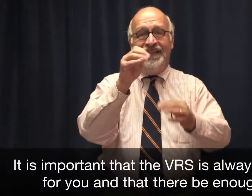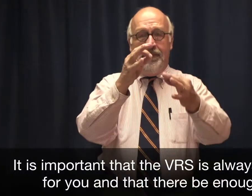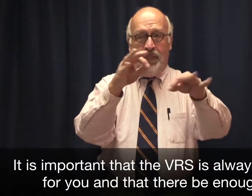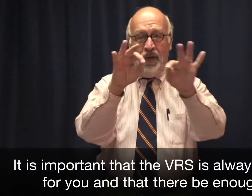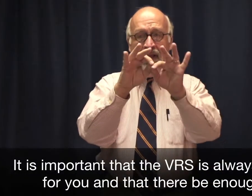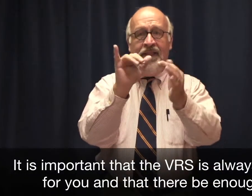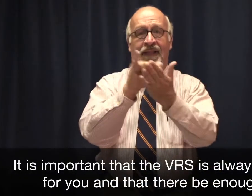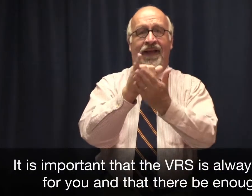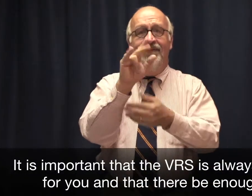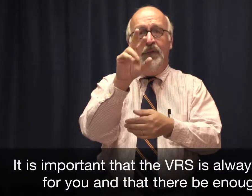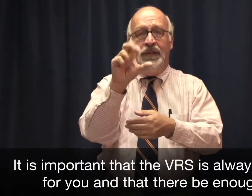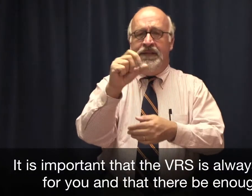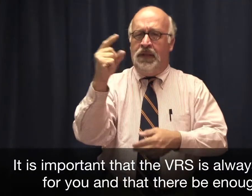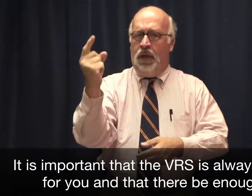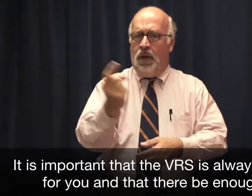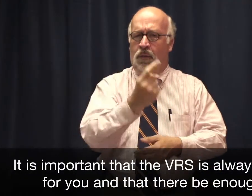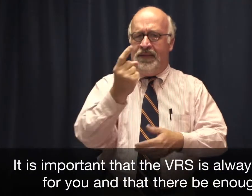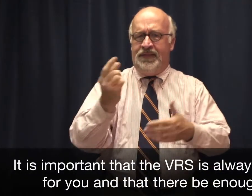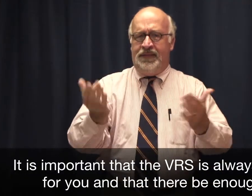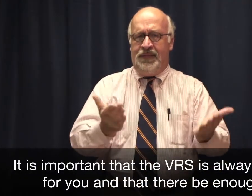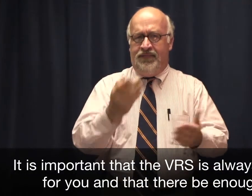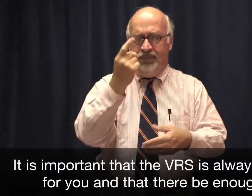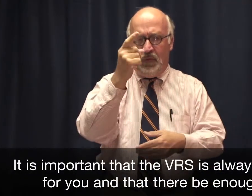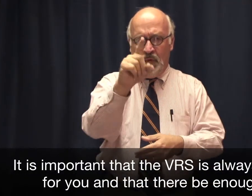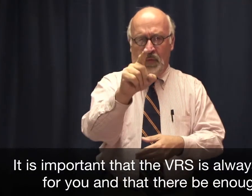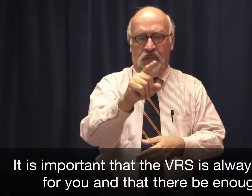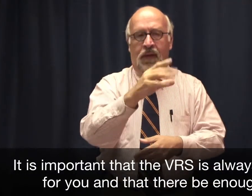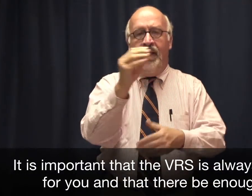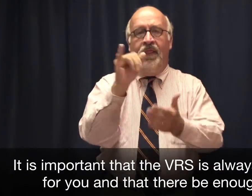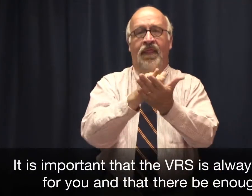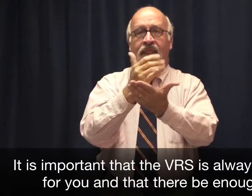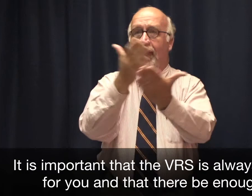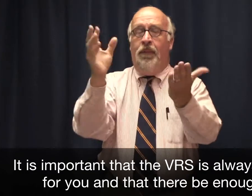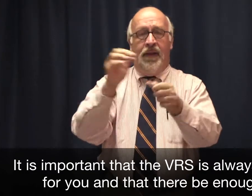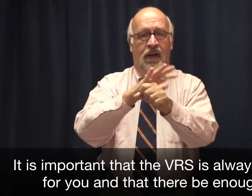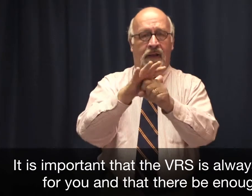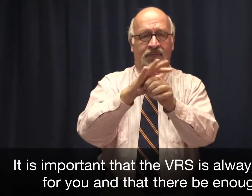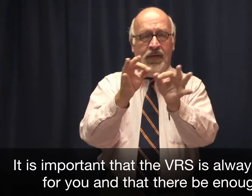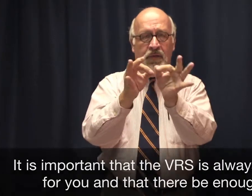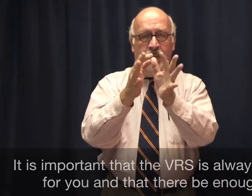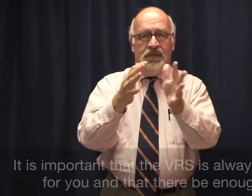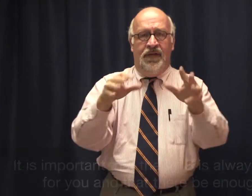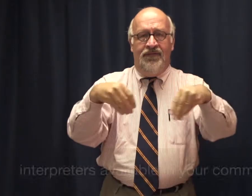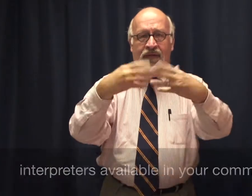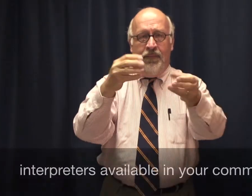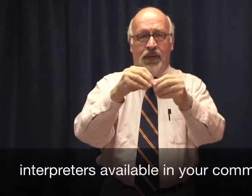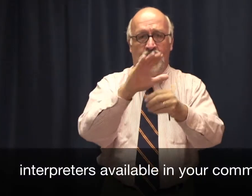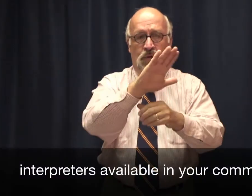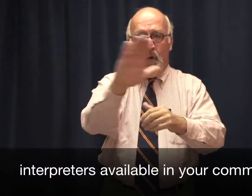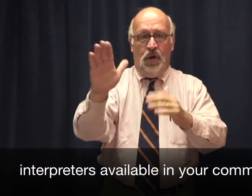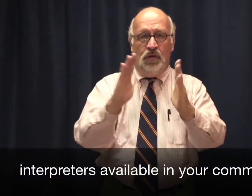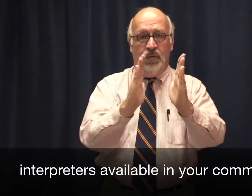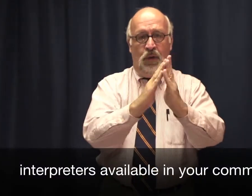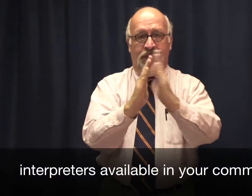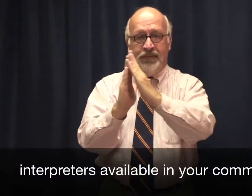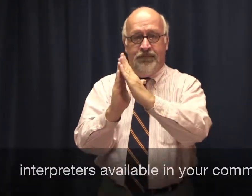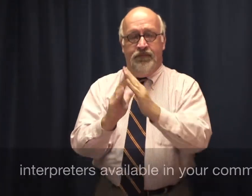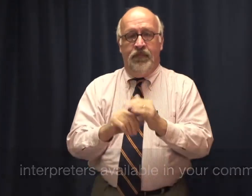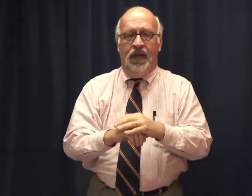It's important that the VRS is always here for you and that there be enough interpreters available in